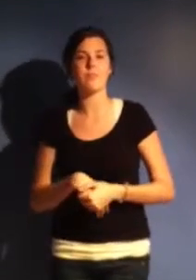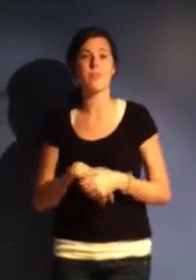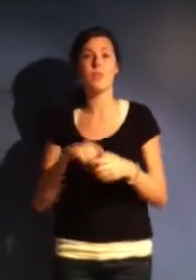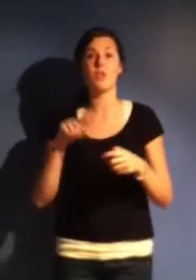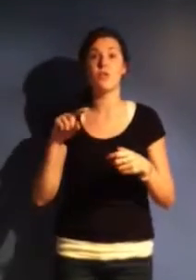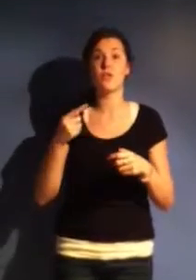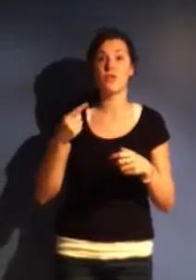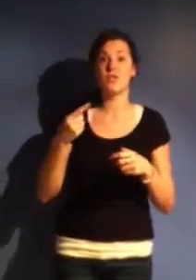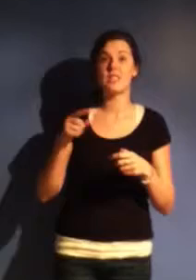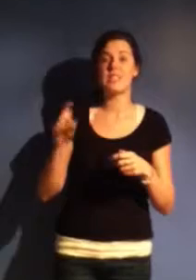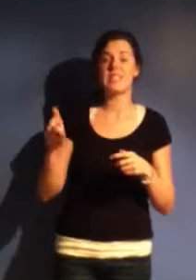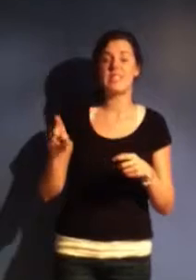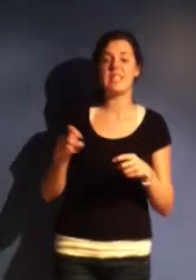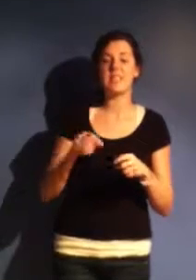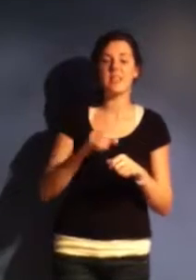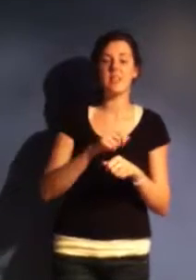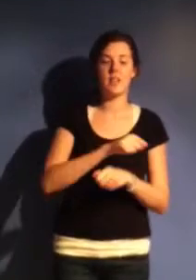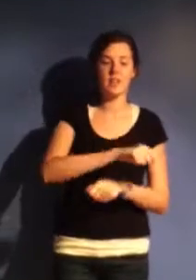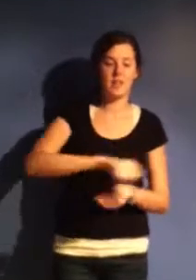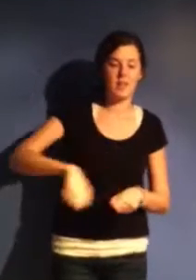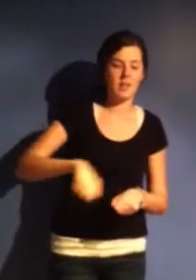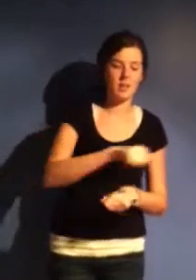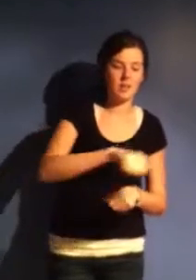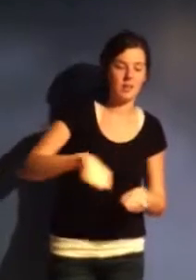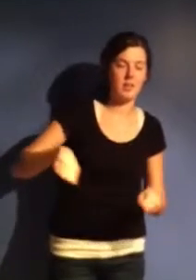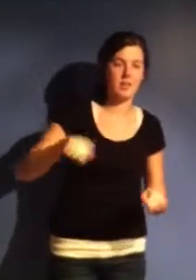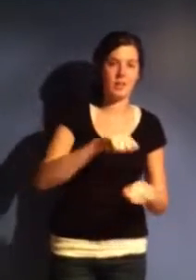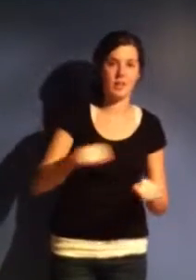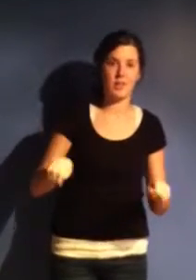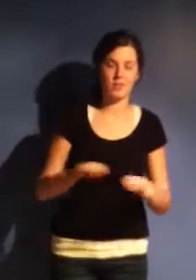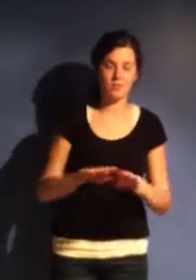3 inches wide and keep them under the